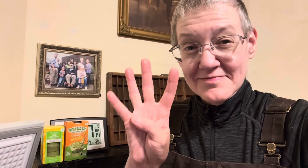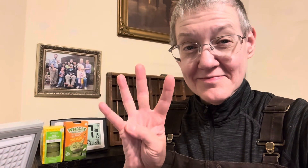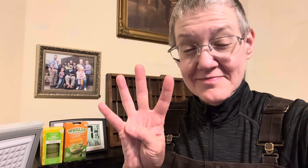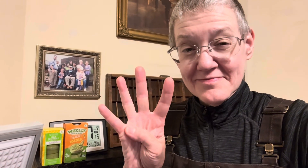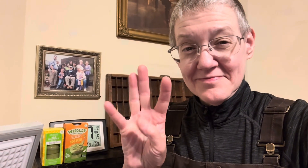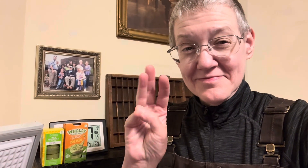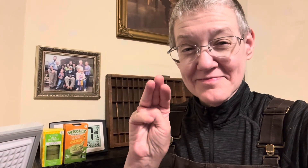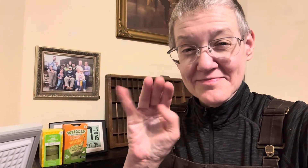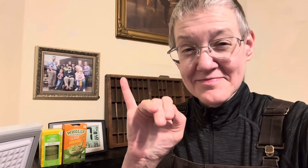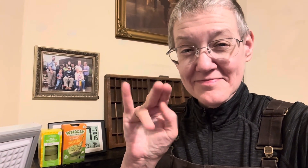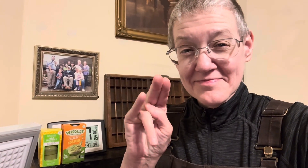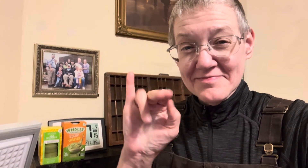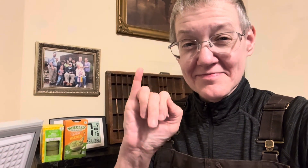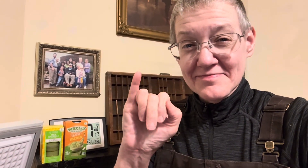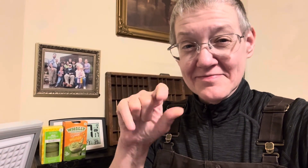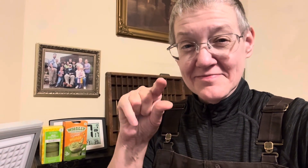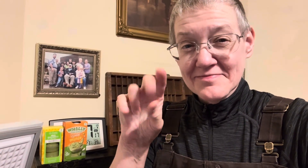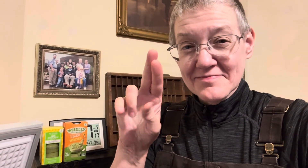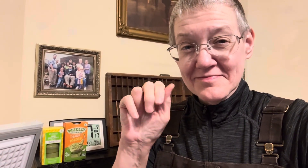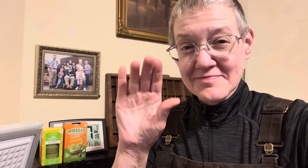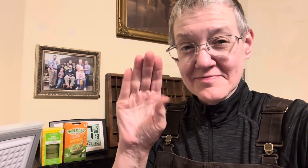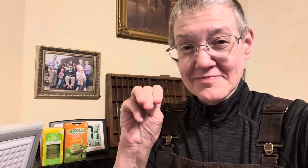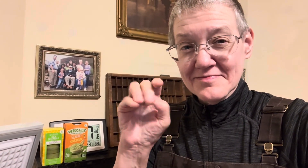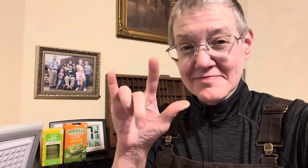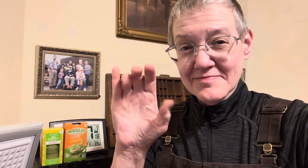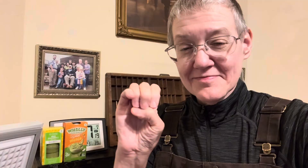About 4 packages of mini guacamoles.